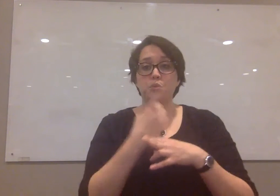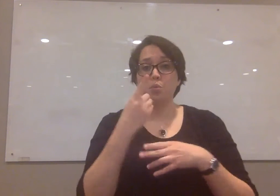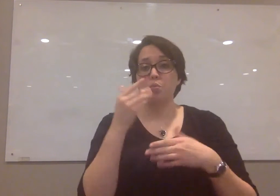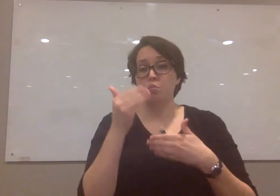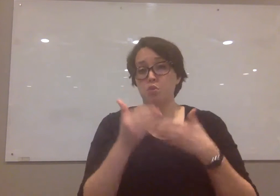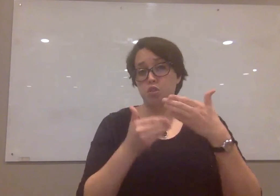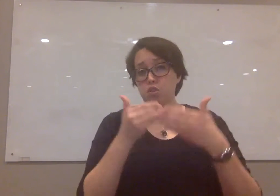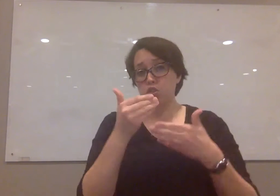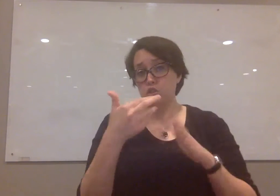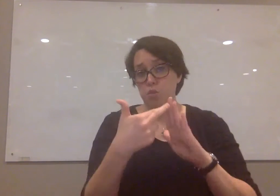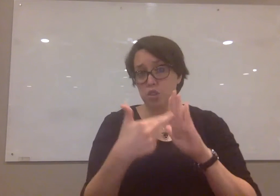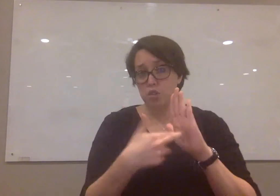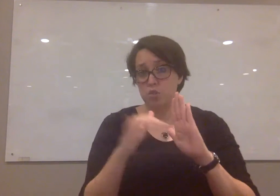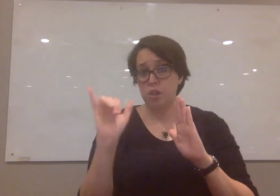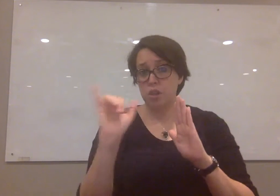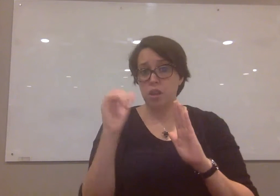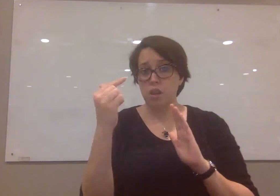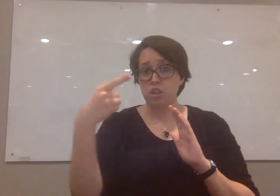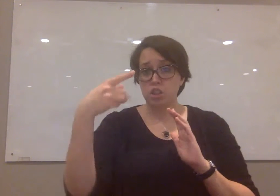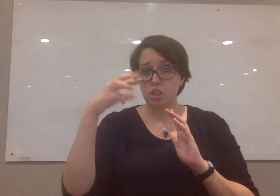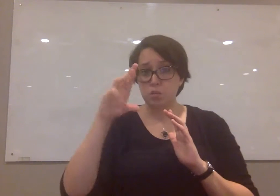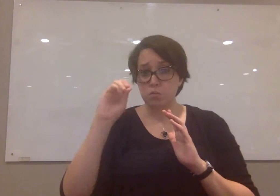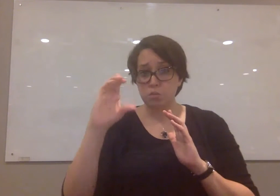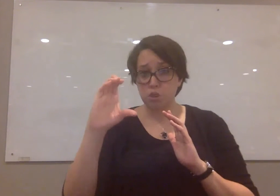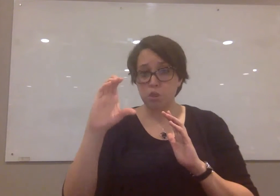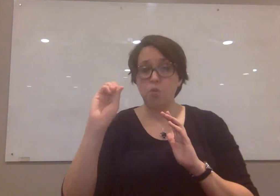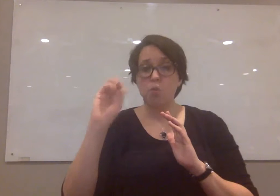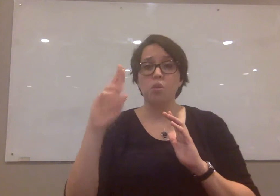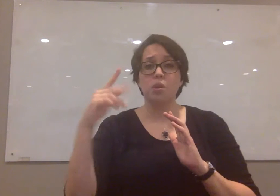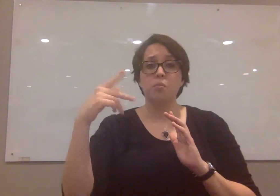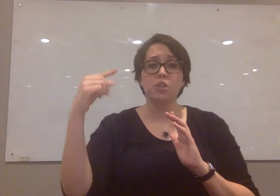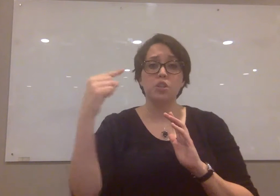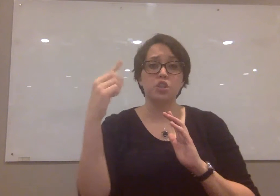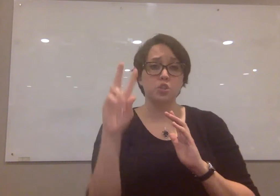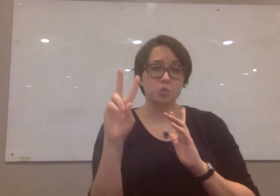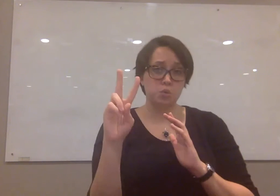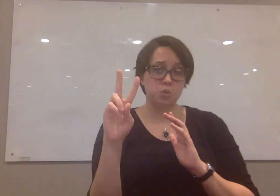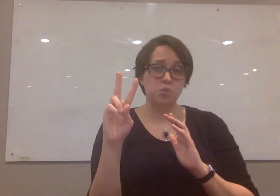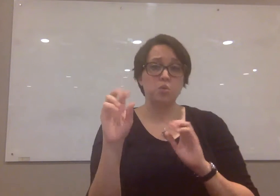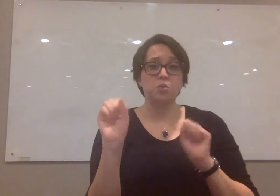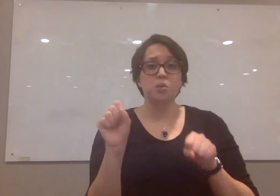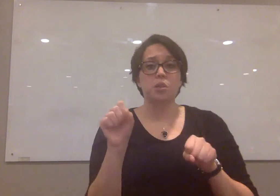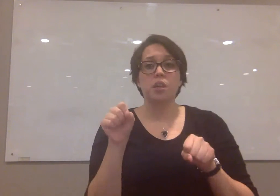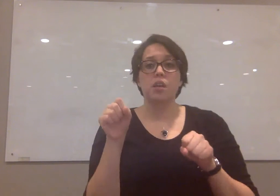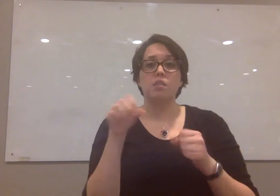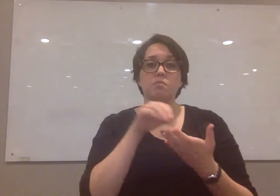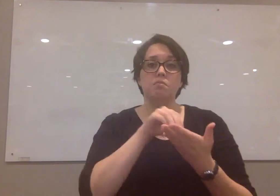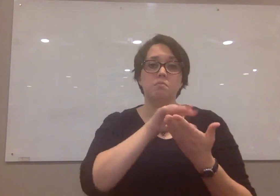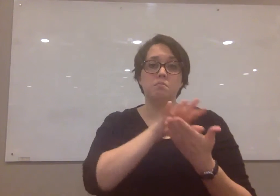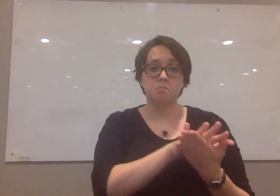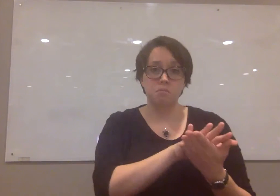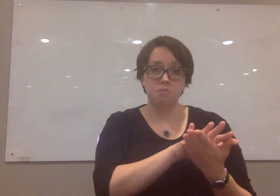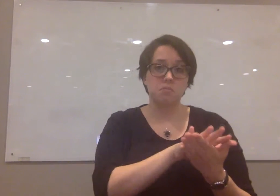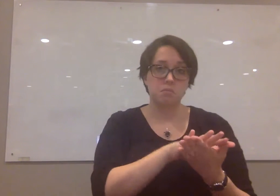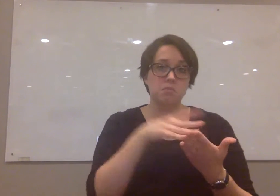like gproc or pg2 so that we can take some property of the pool and then use that as